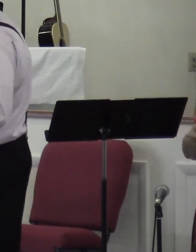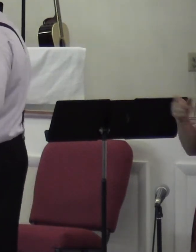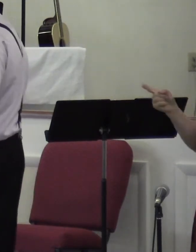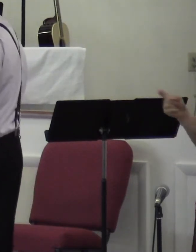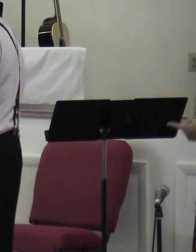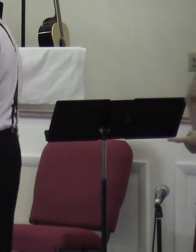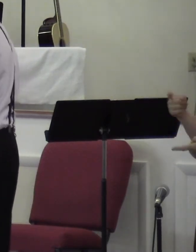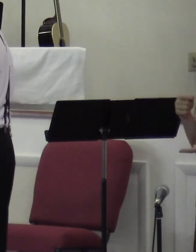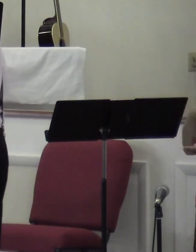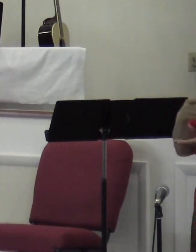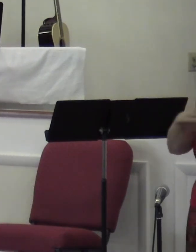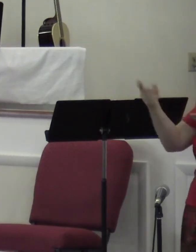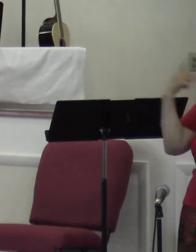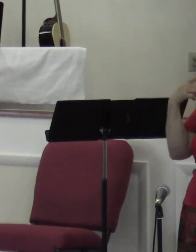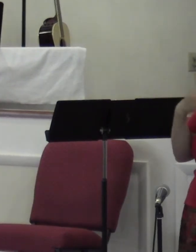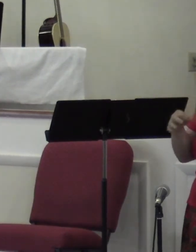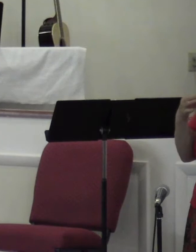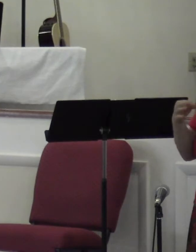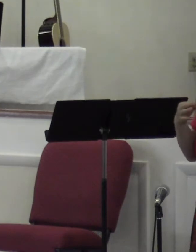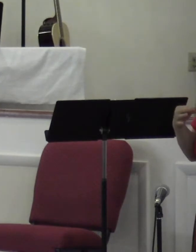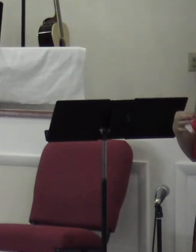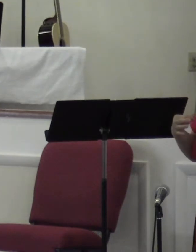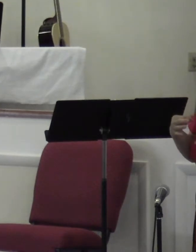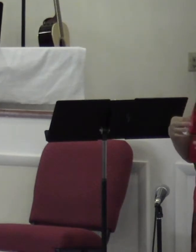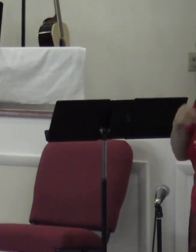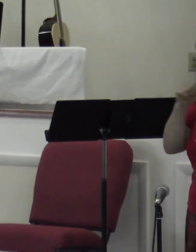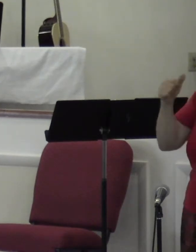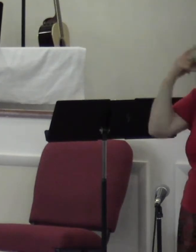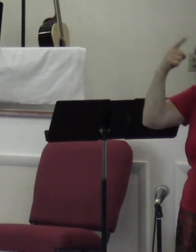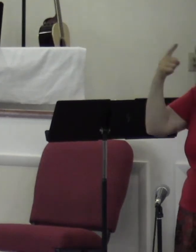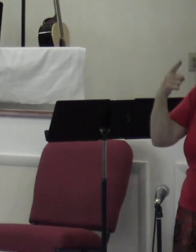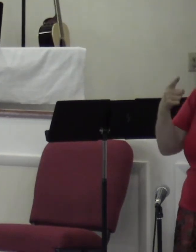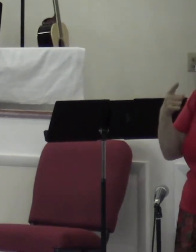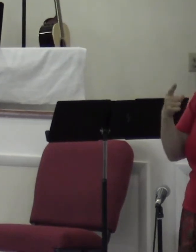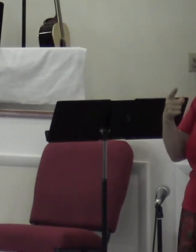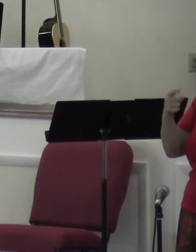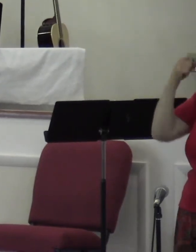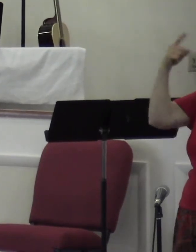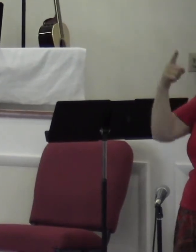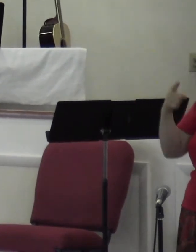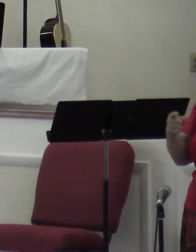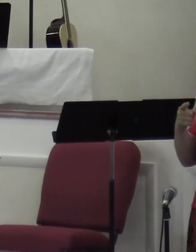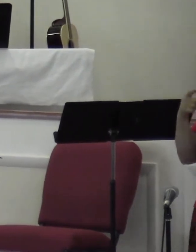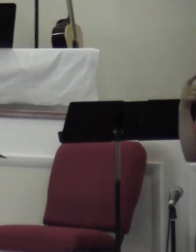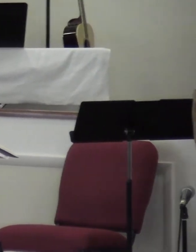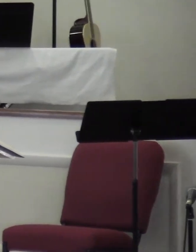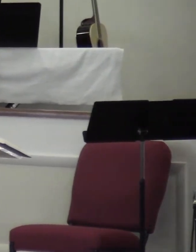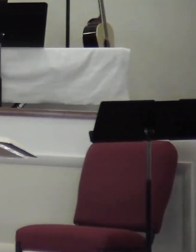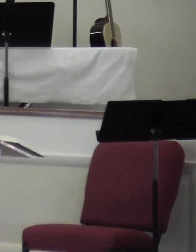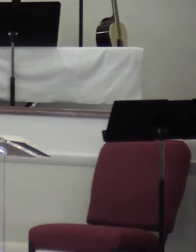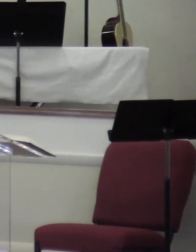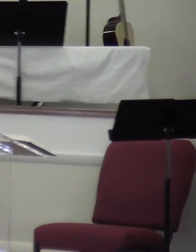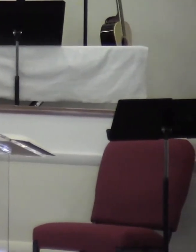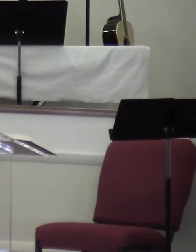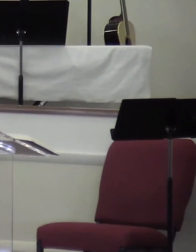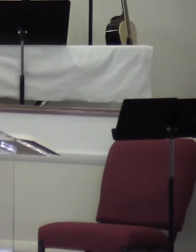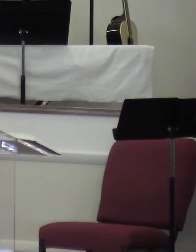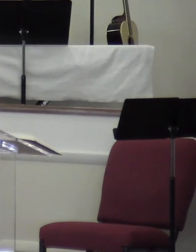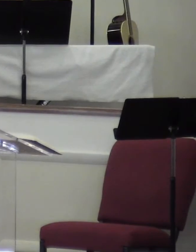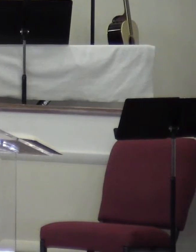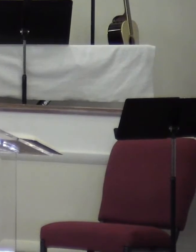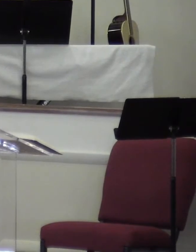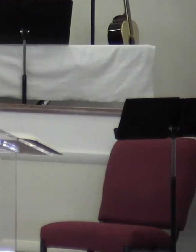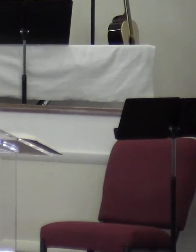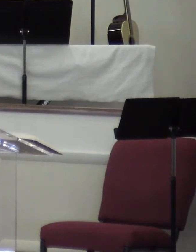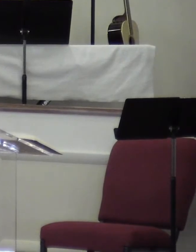I told you last week, if I don't think you're getting it and you're not letting me know that you're getting it, at least nod your head every once in a while, I'm going to keep preaching until